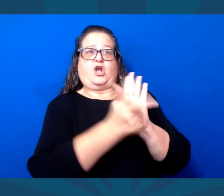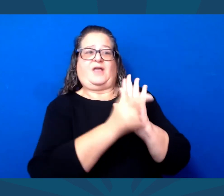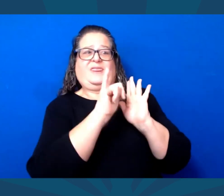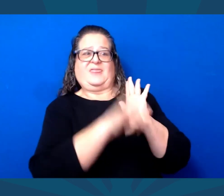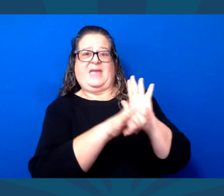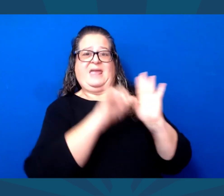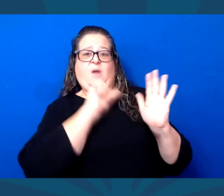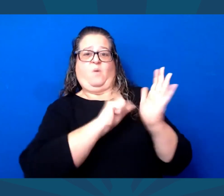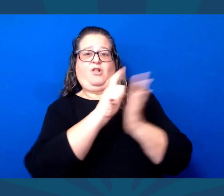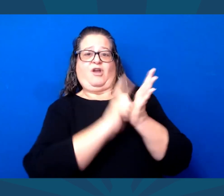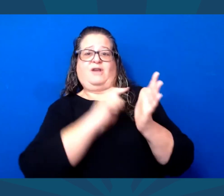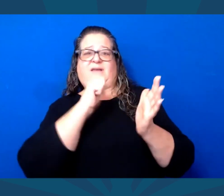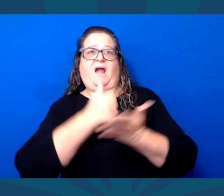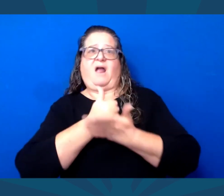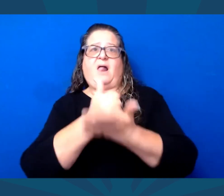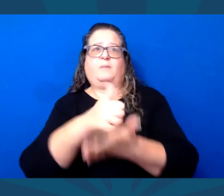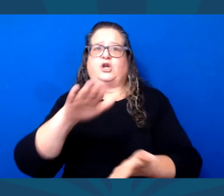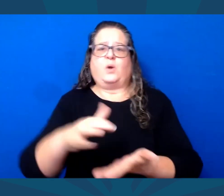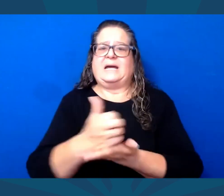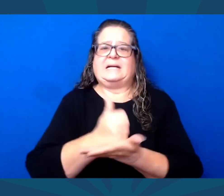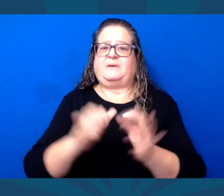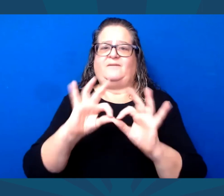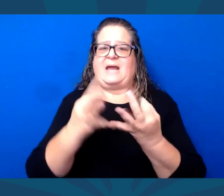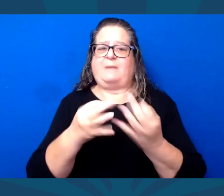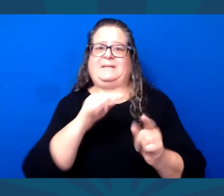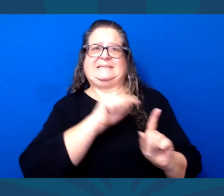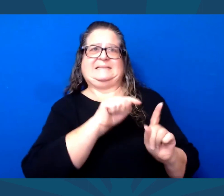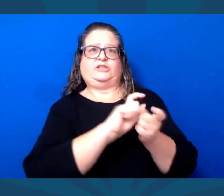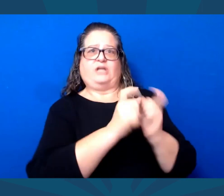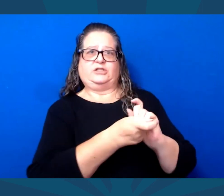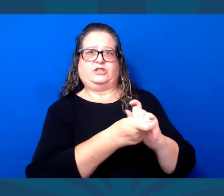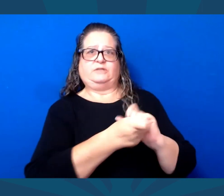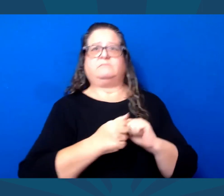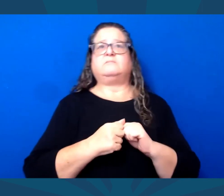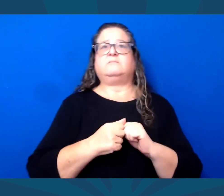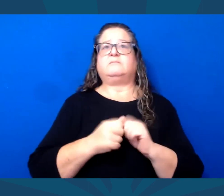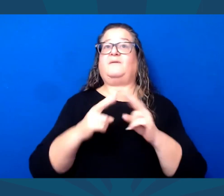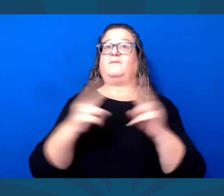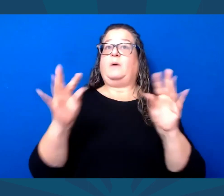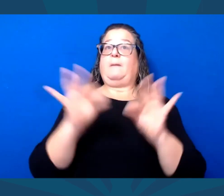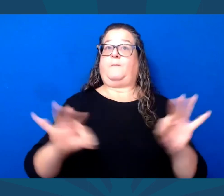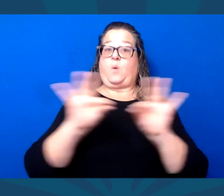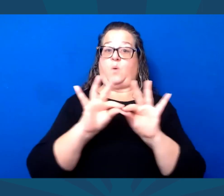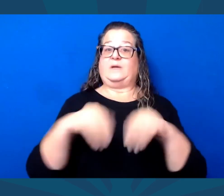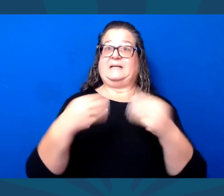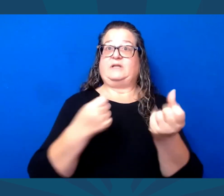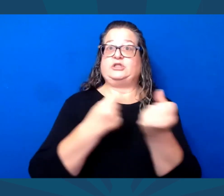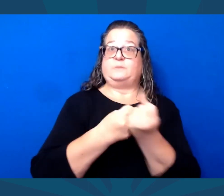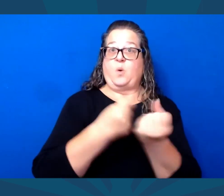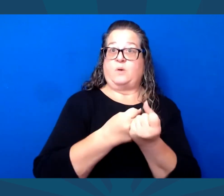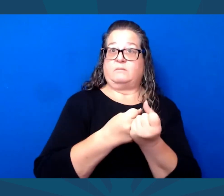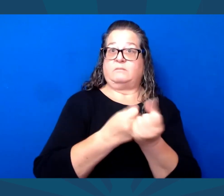This means not just affordable childcare and a living wage, but changing the laws that negatively